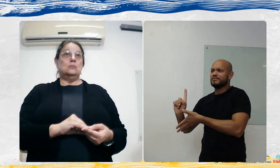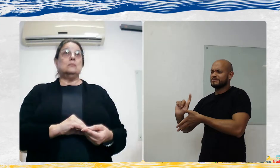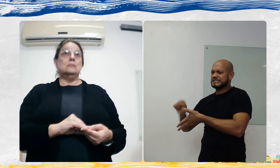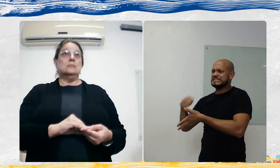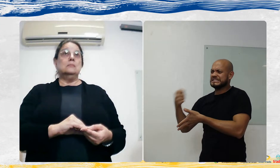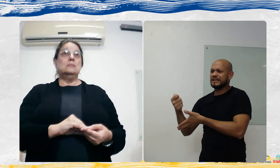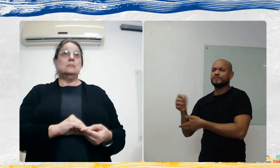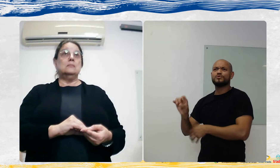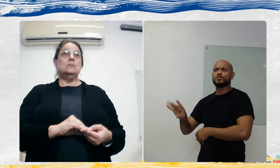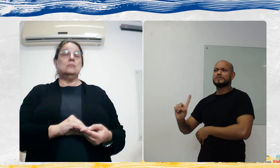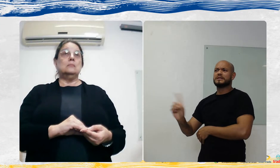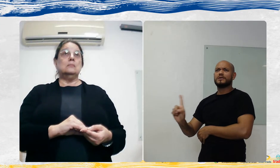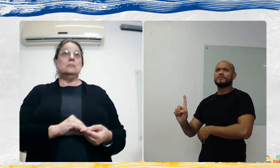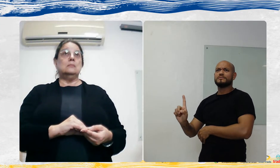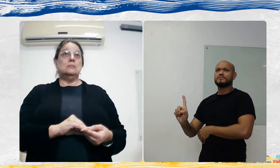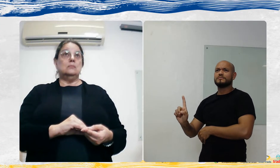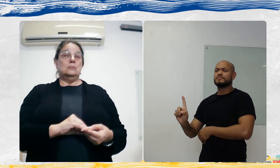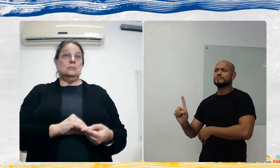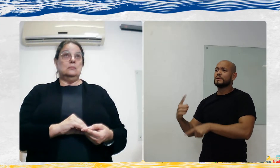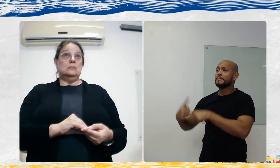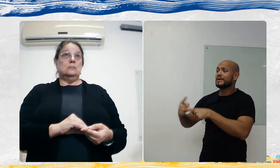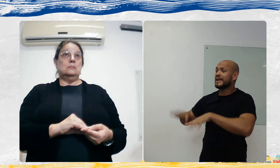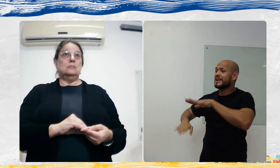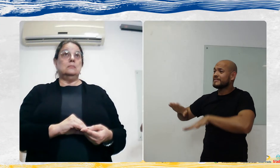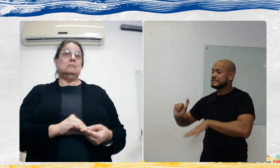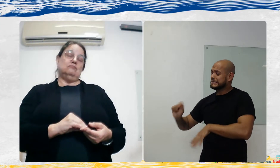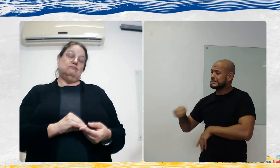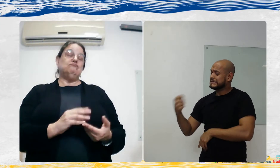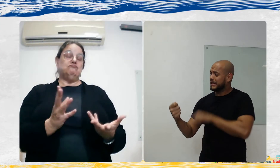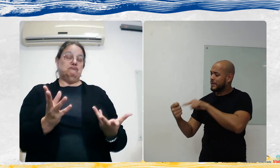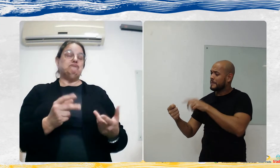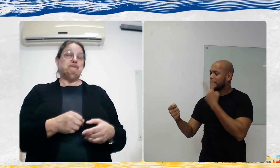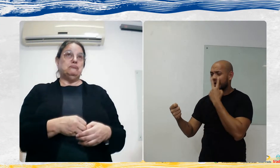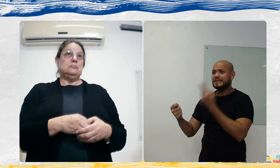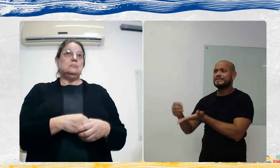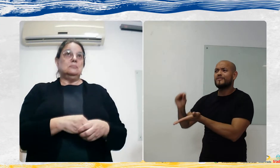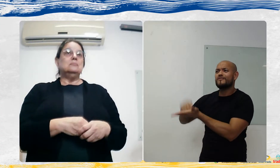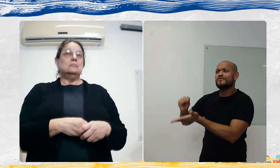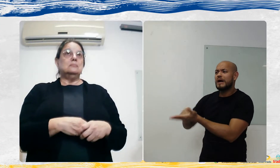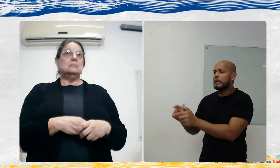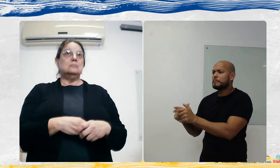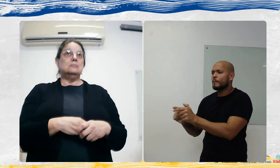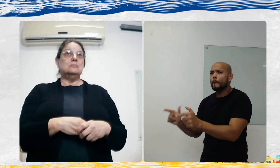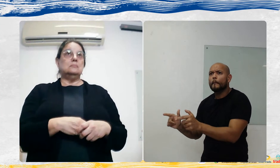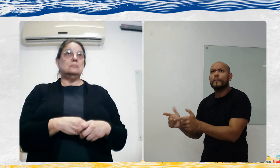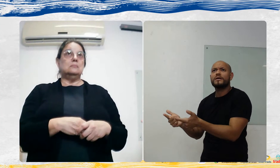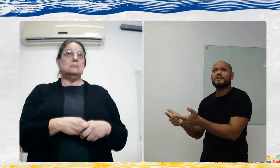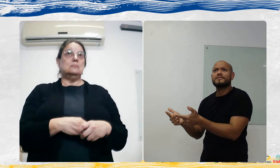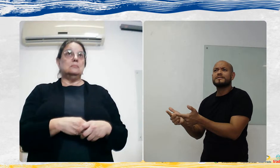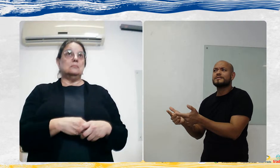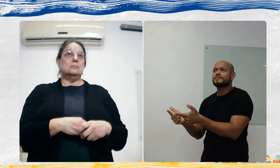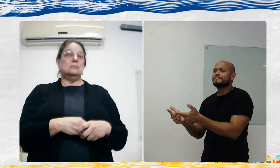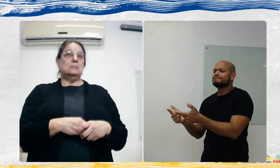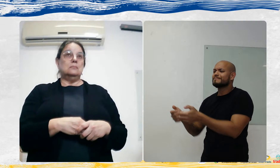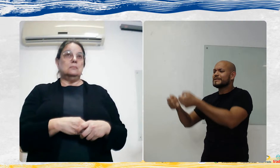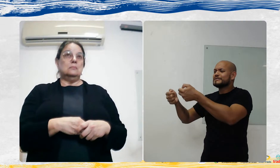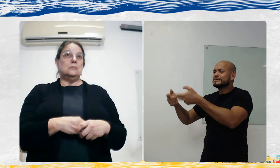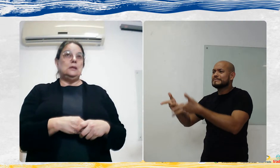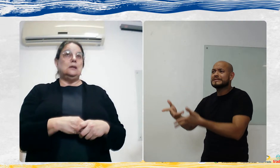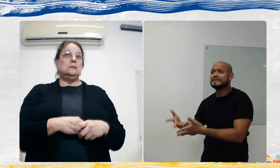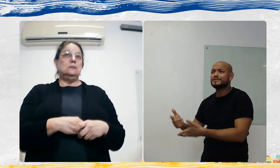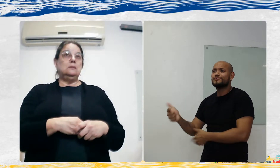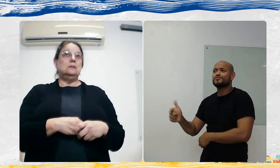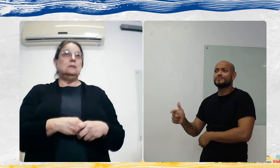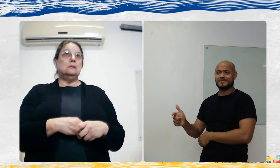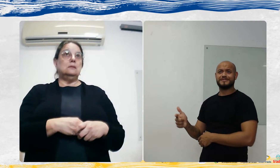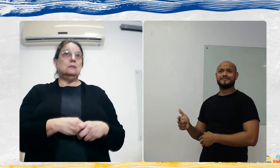signs, because sometimes the signs doesn't have it does explain for itself.